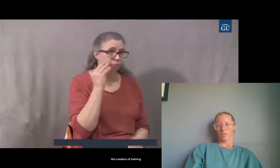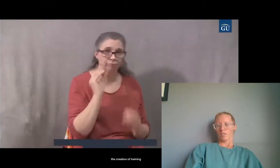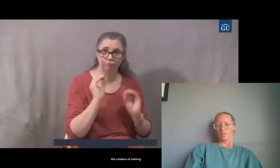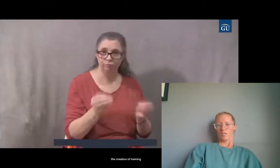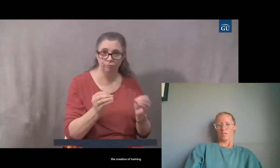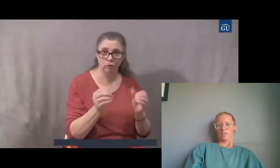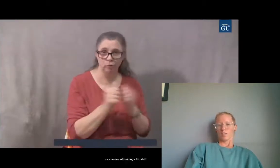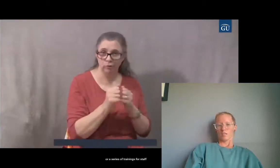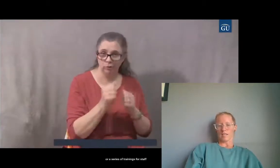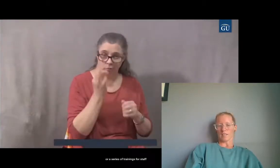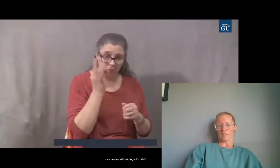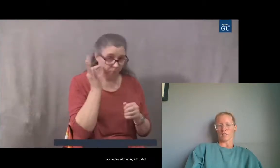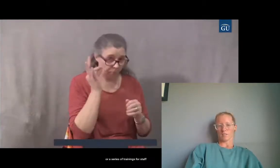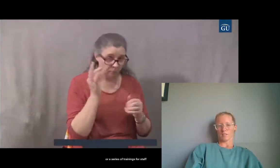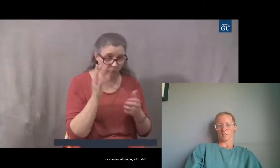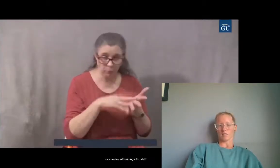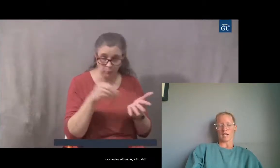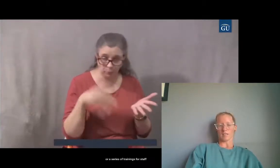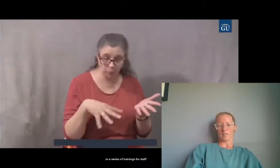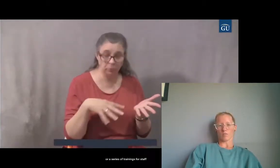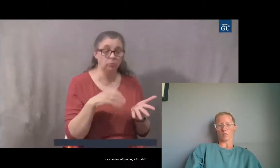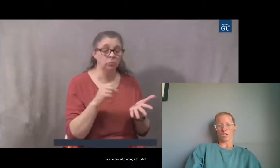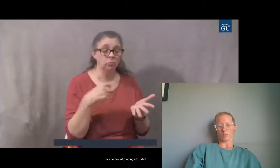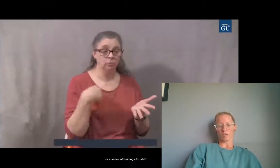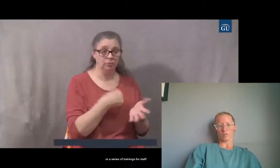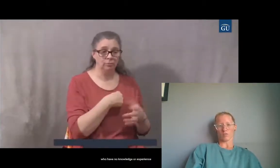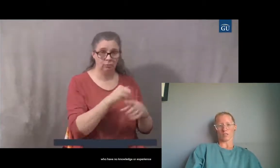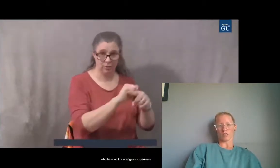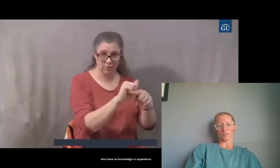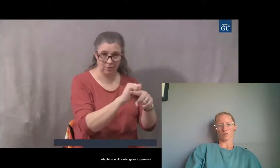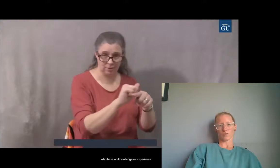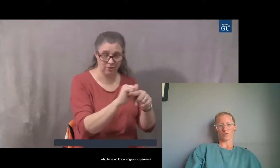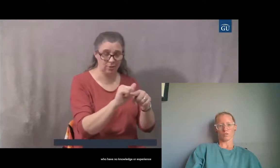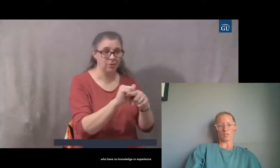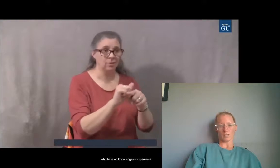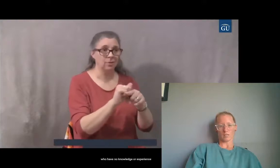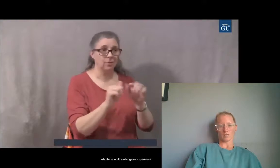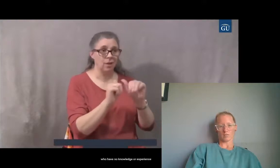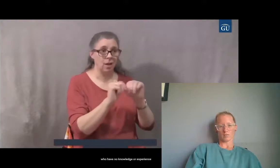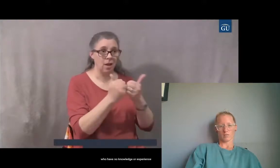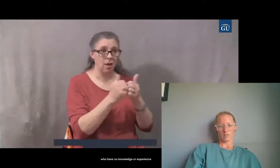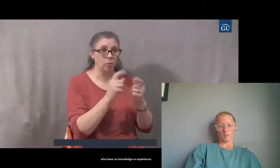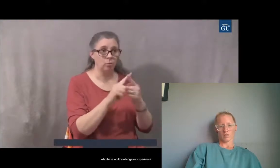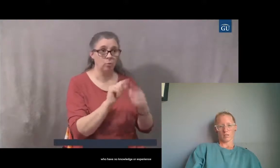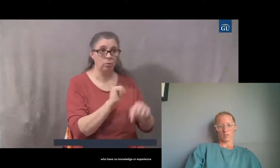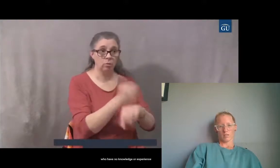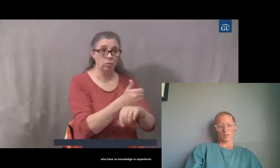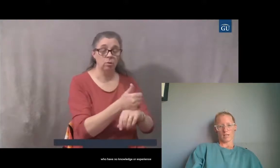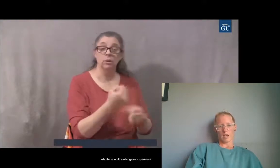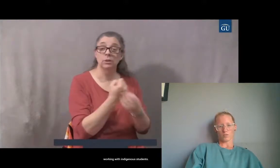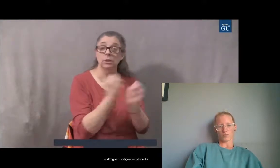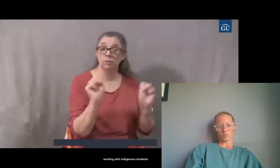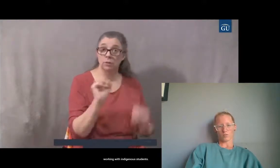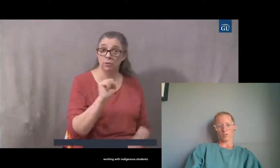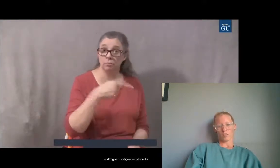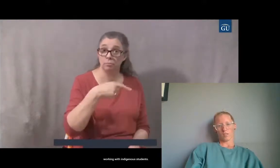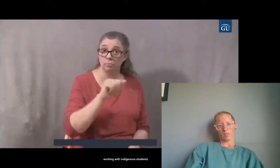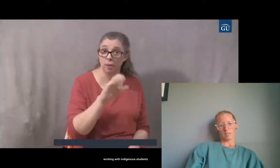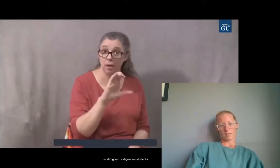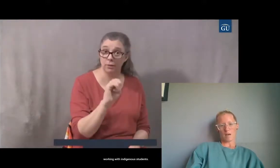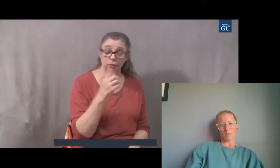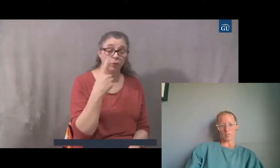different signs, and we talked about creating a training and how